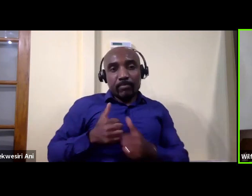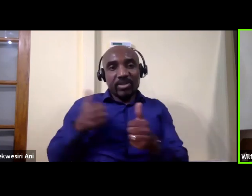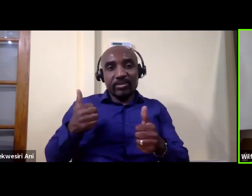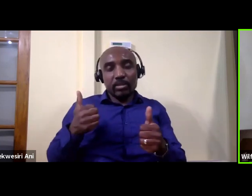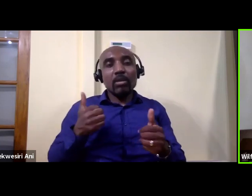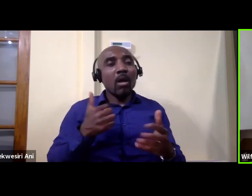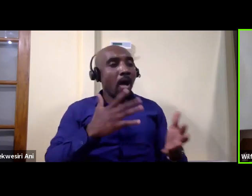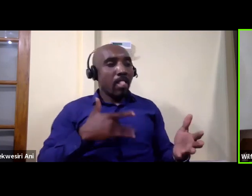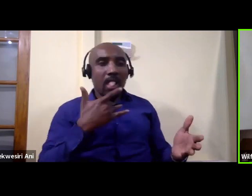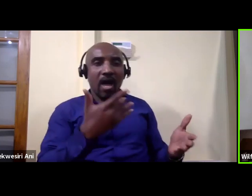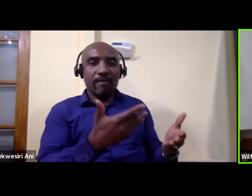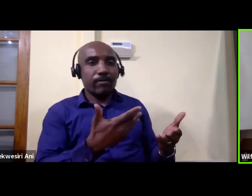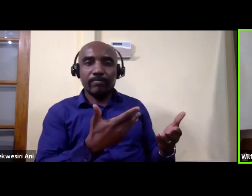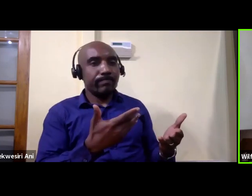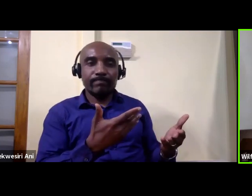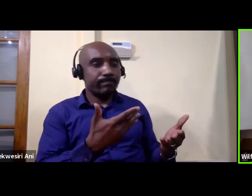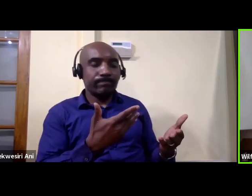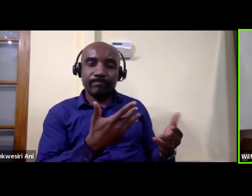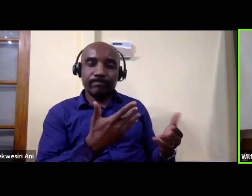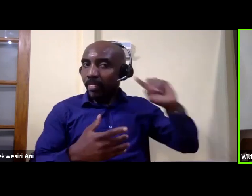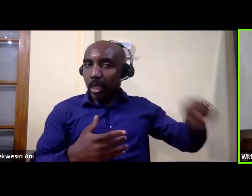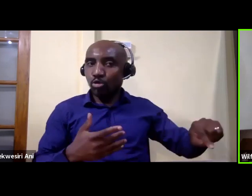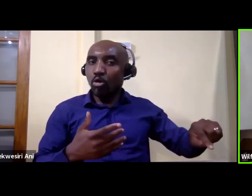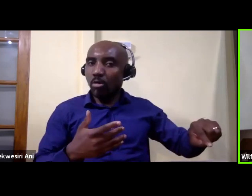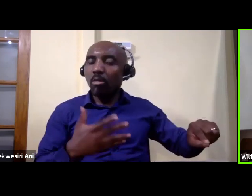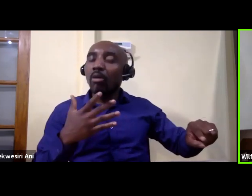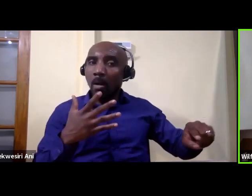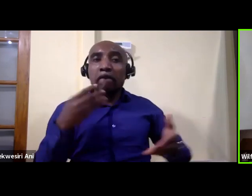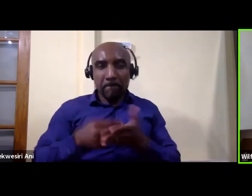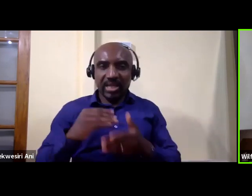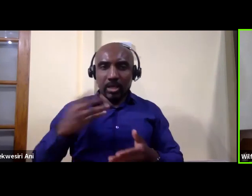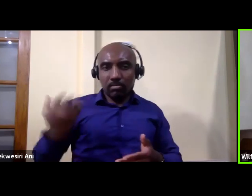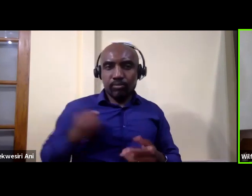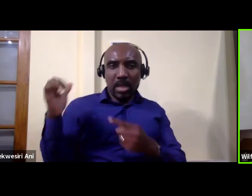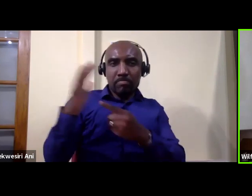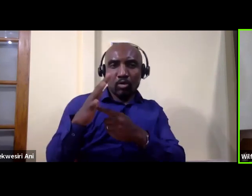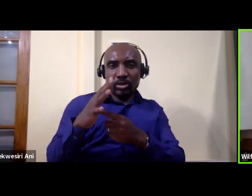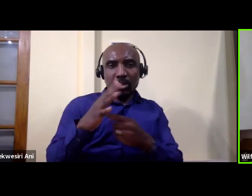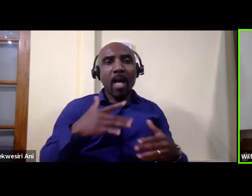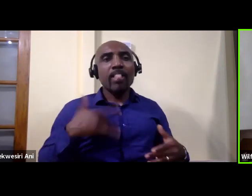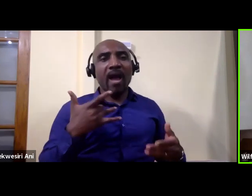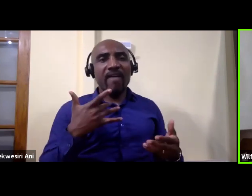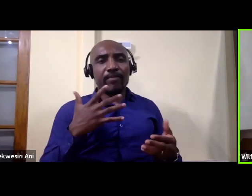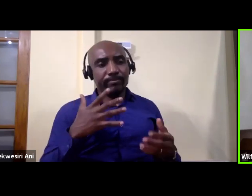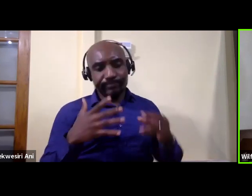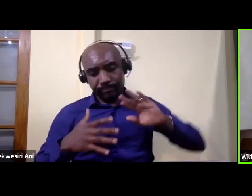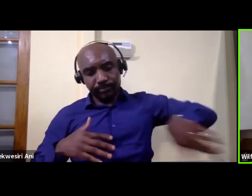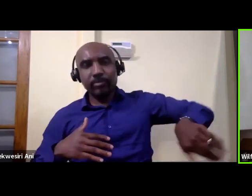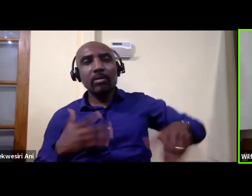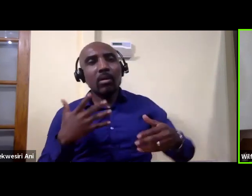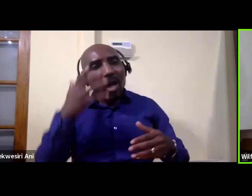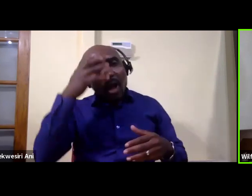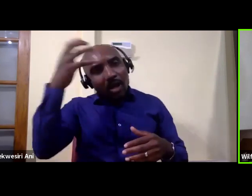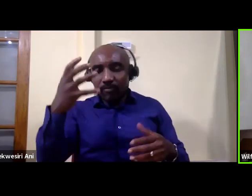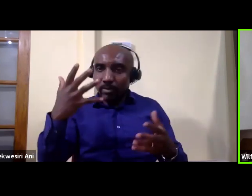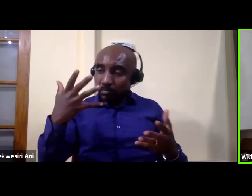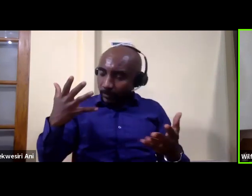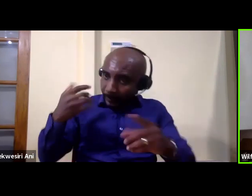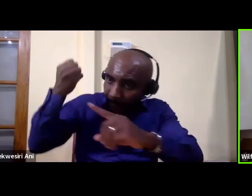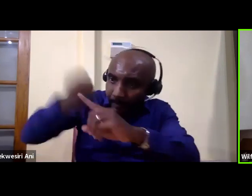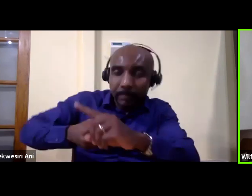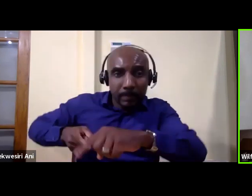change, actually we're going to have to organise it for us. The government isn't going to think, oh well, you know, we've seen